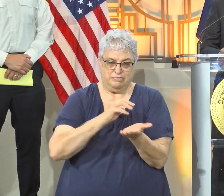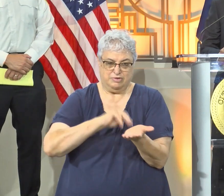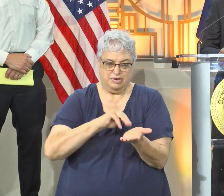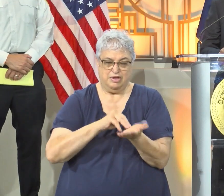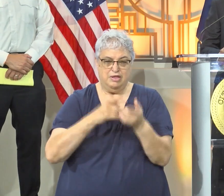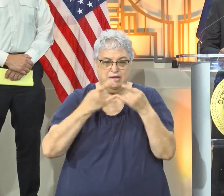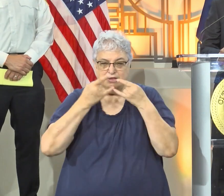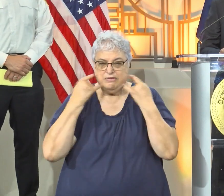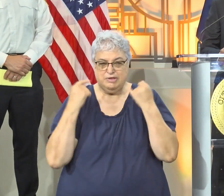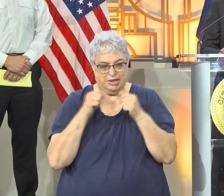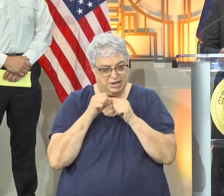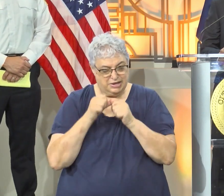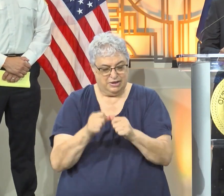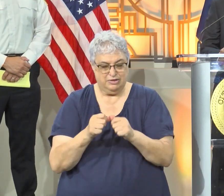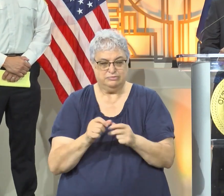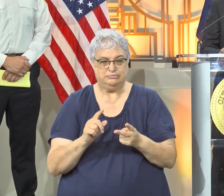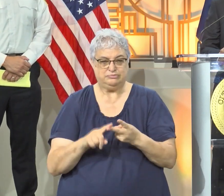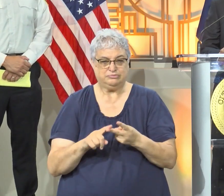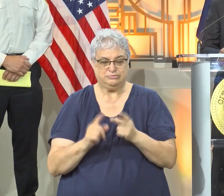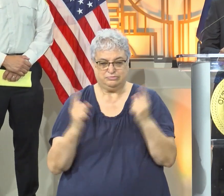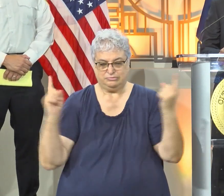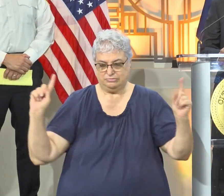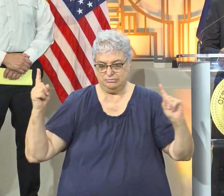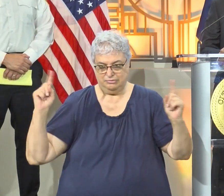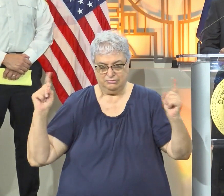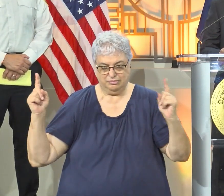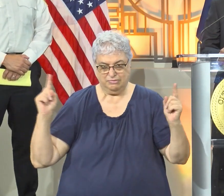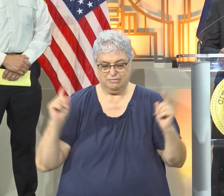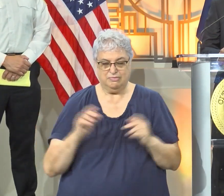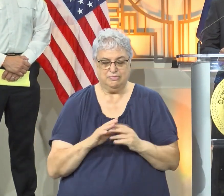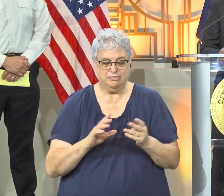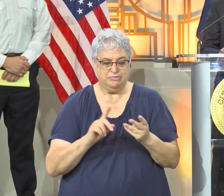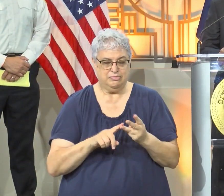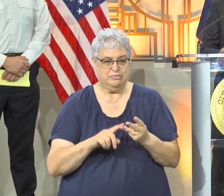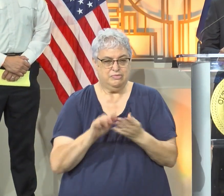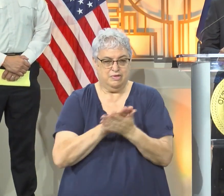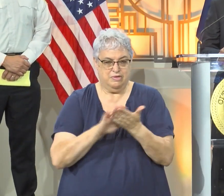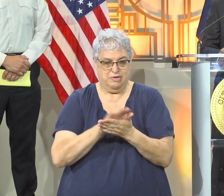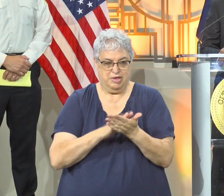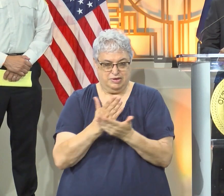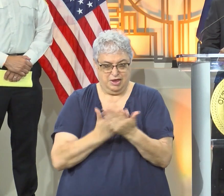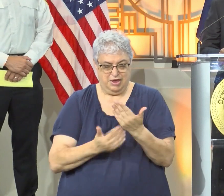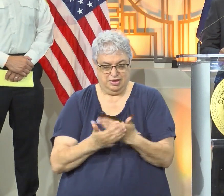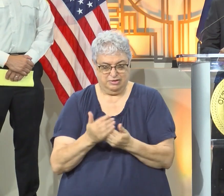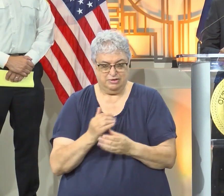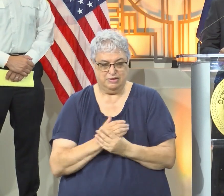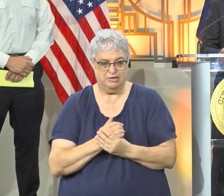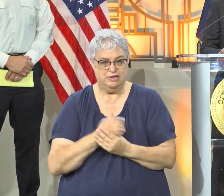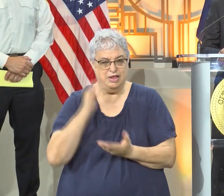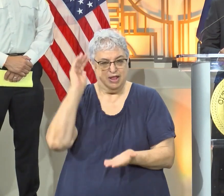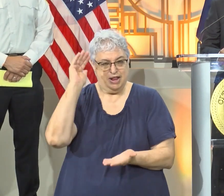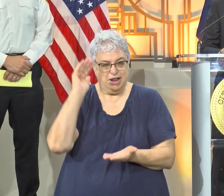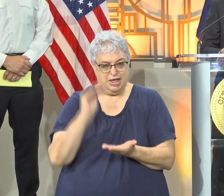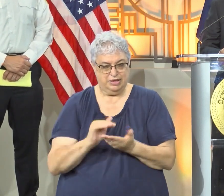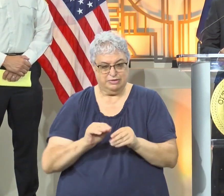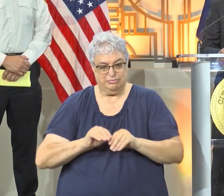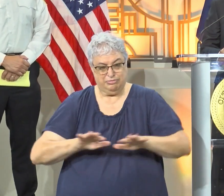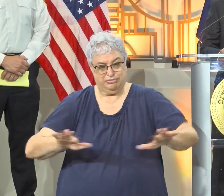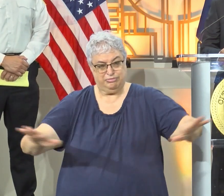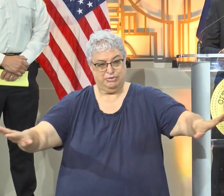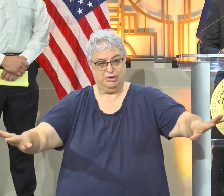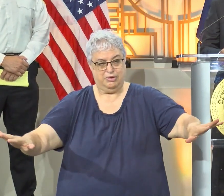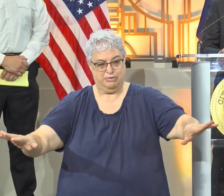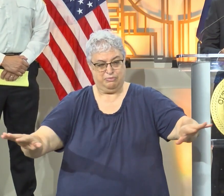your face mask, maintain your social distancing, wash your hands to slow down the community